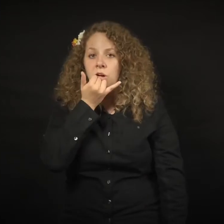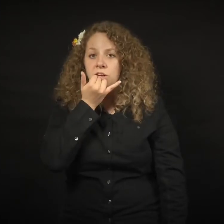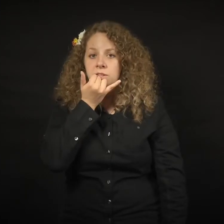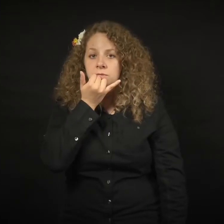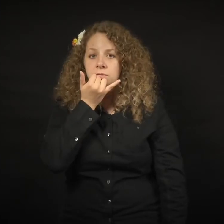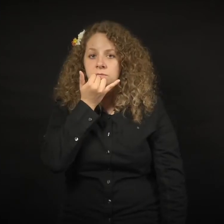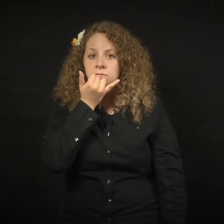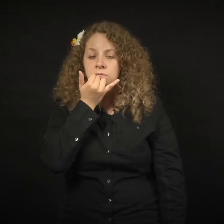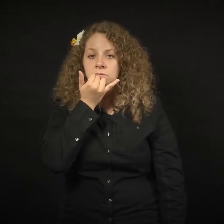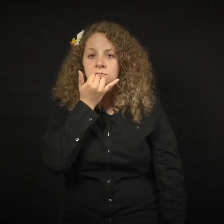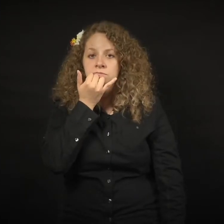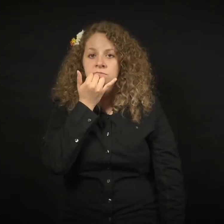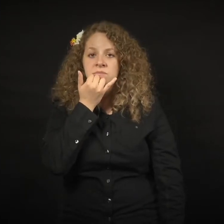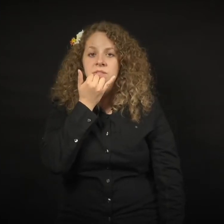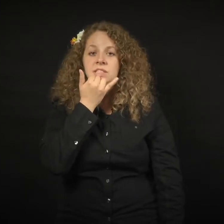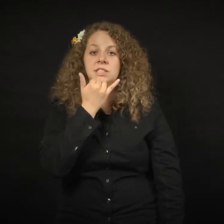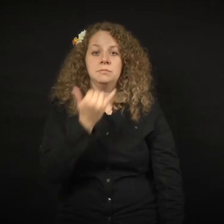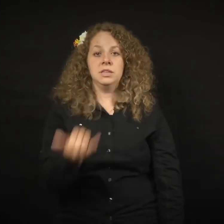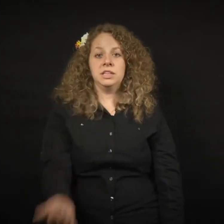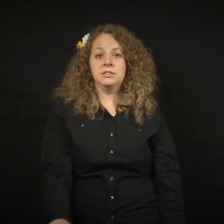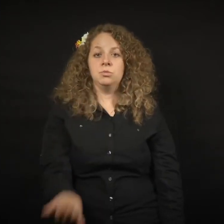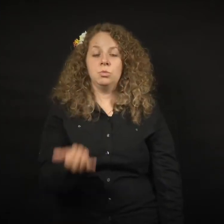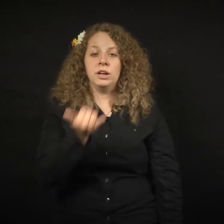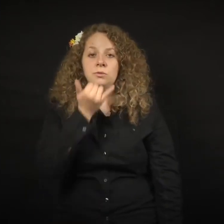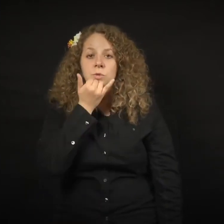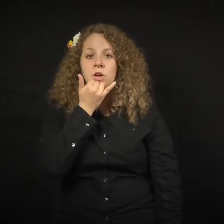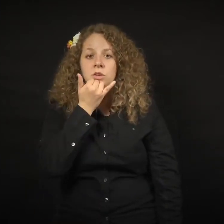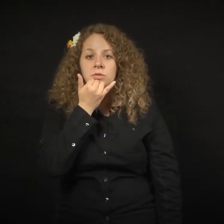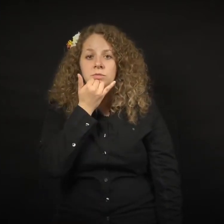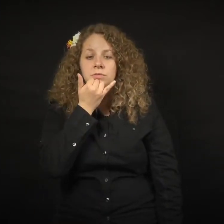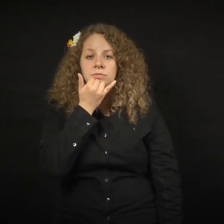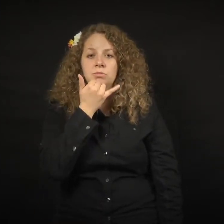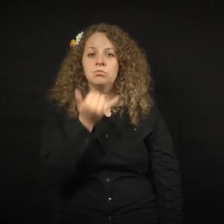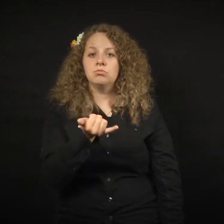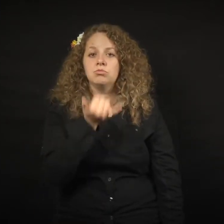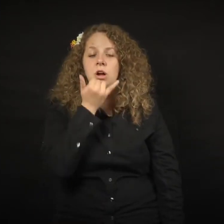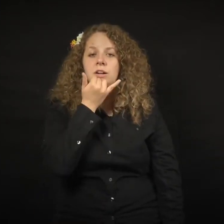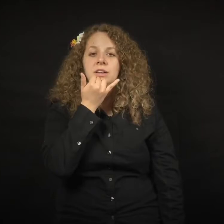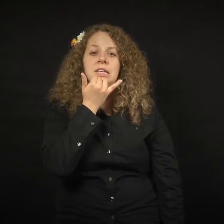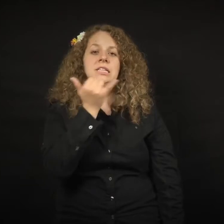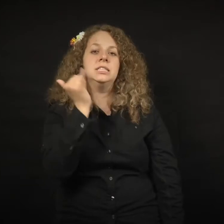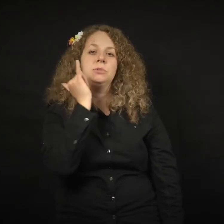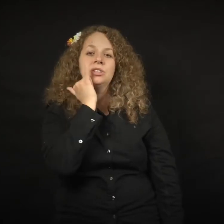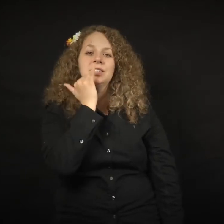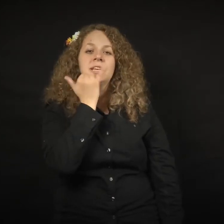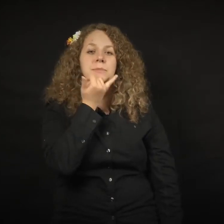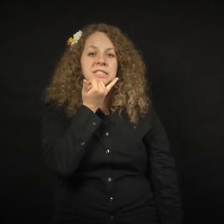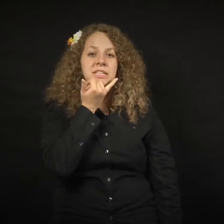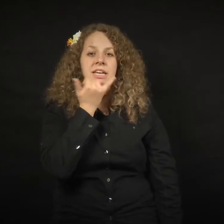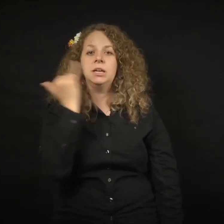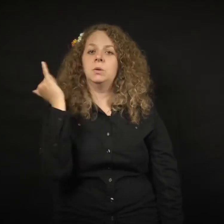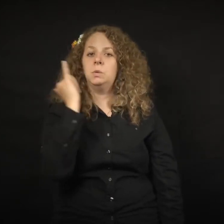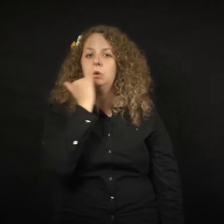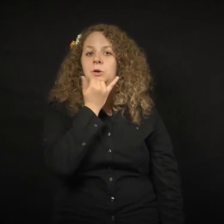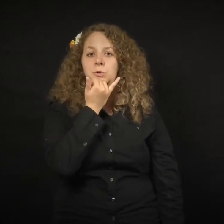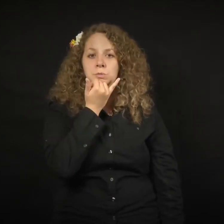Wrong. This can be like right and wrong. Wrong. Similar to like mistake or